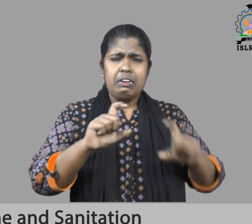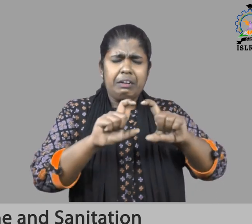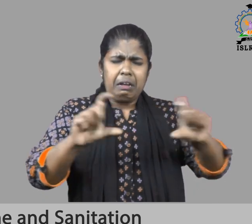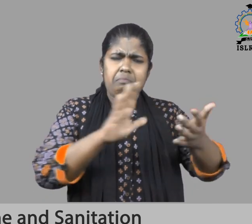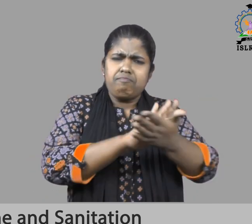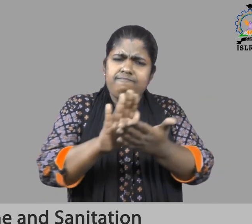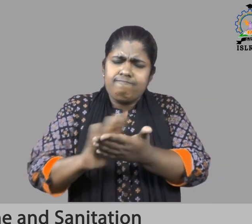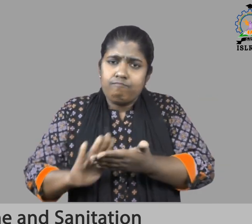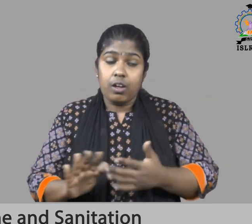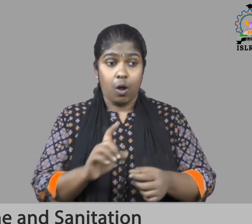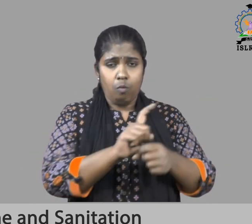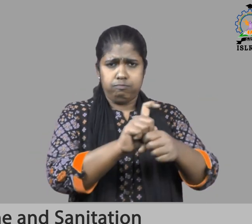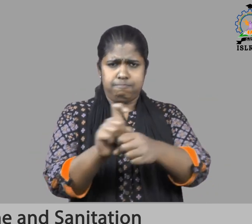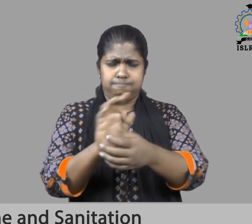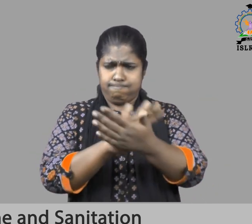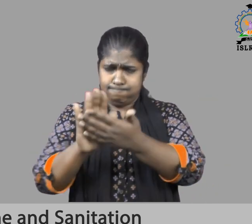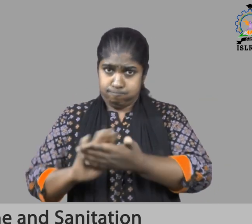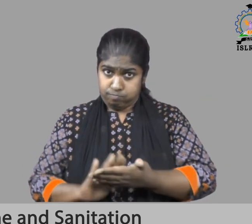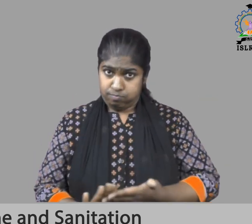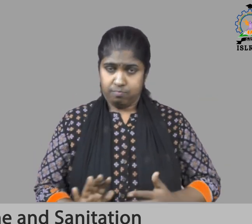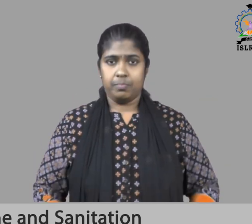Point 5. Hygiene and sanitation.